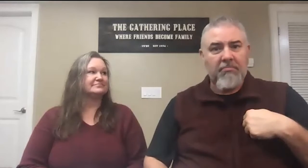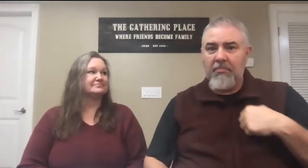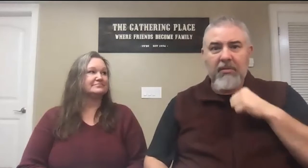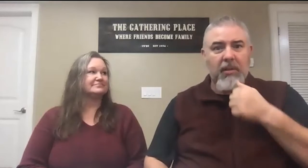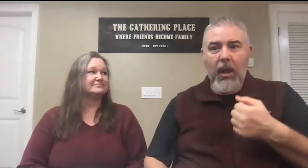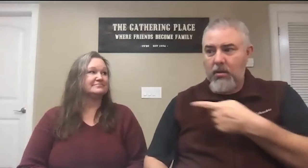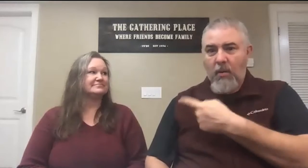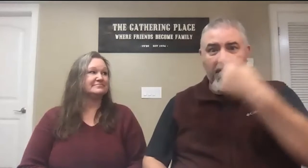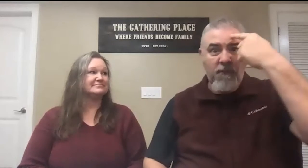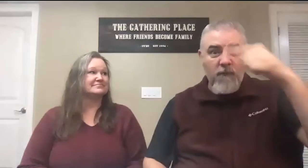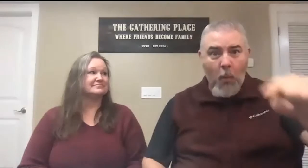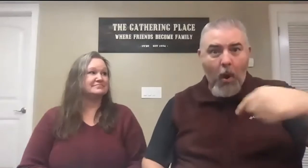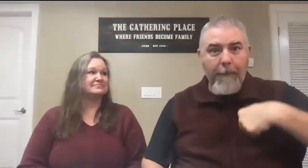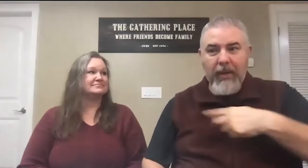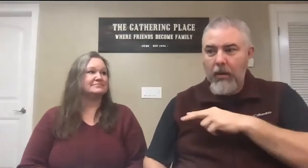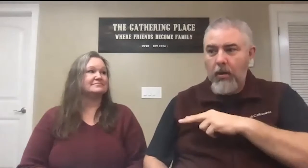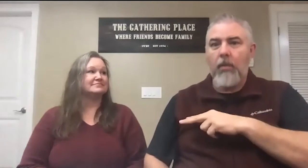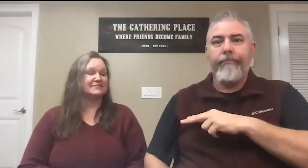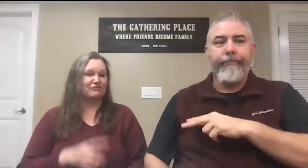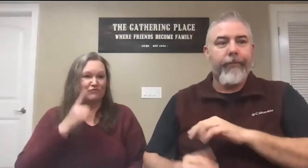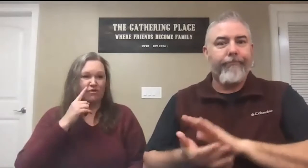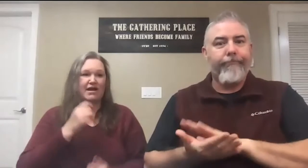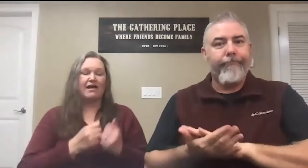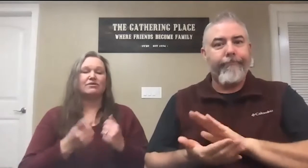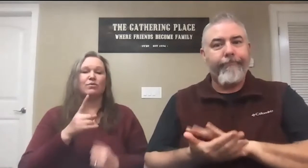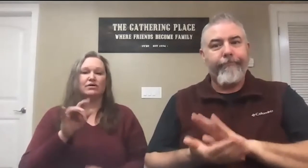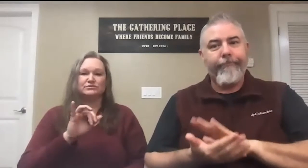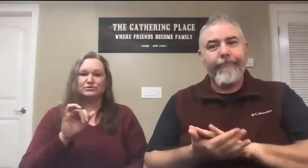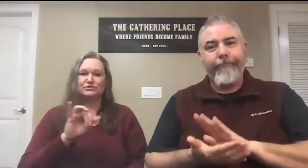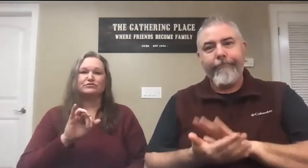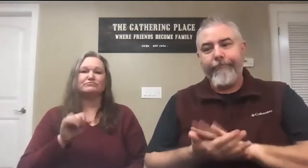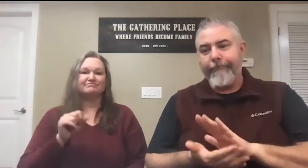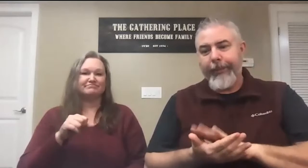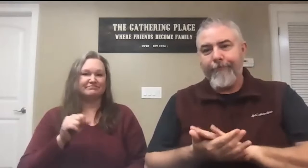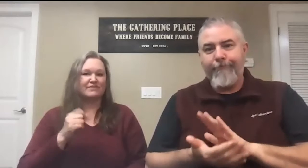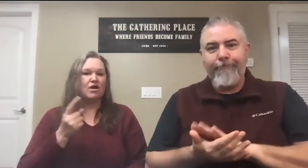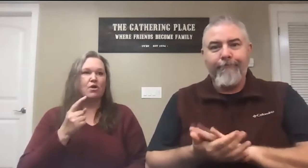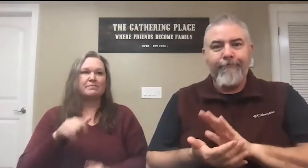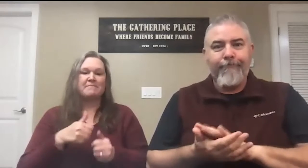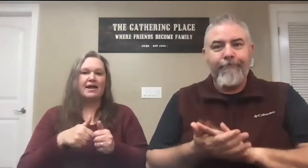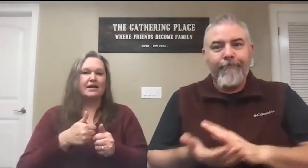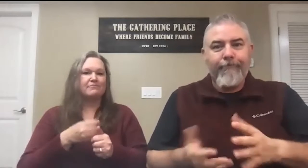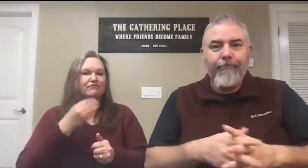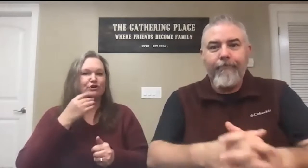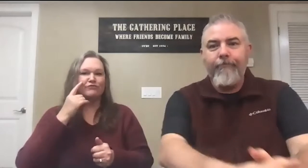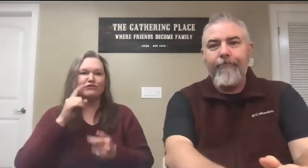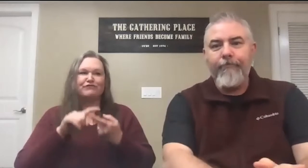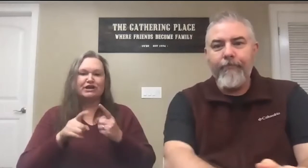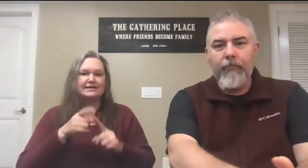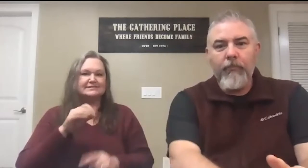Me? I'm not. She does it for me. And for everyone. I